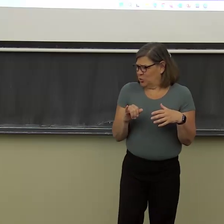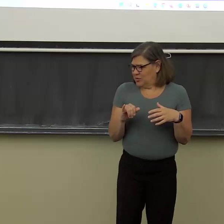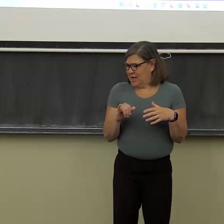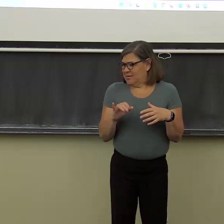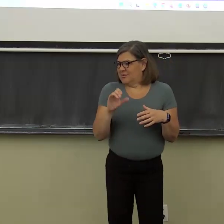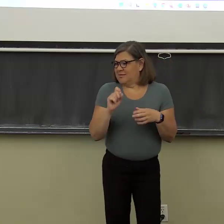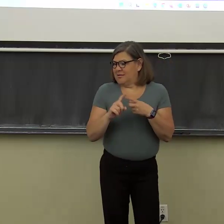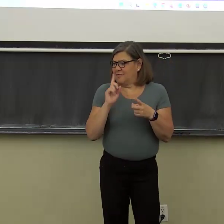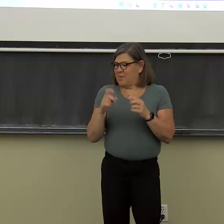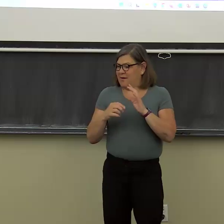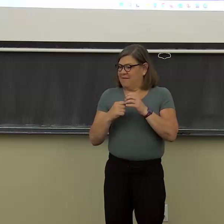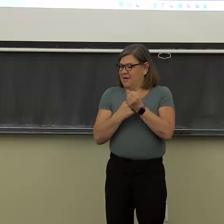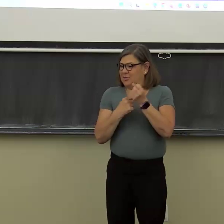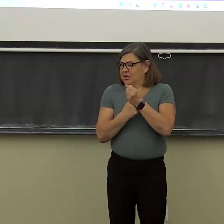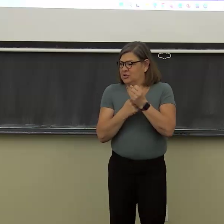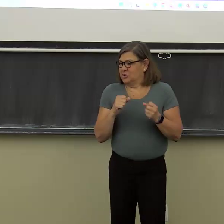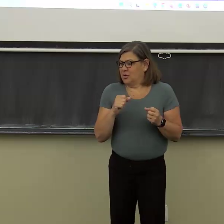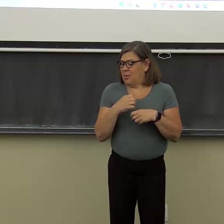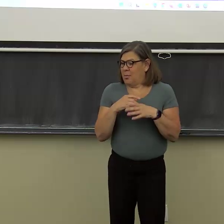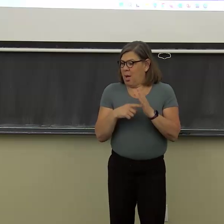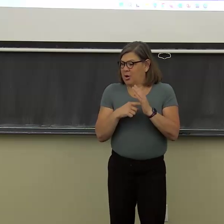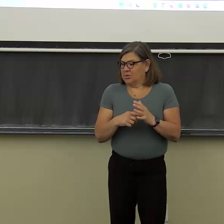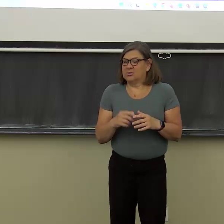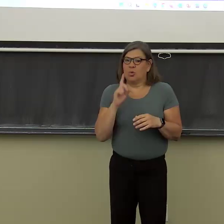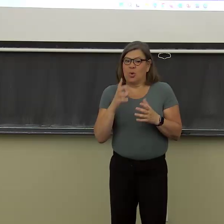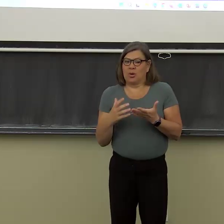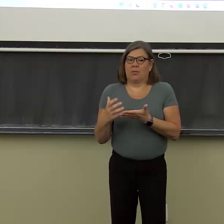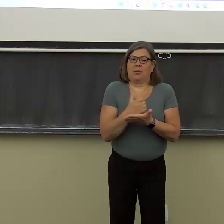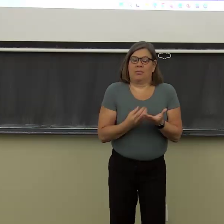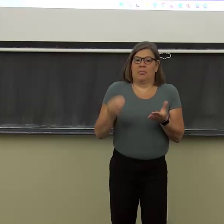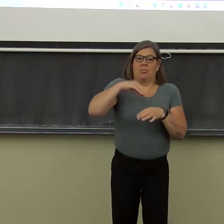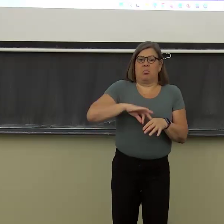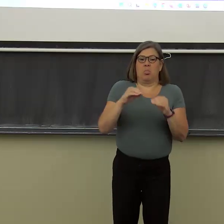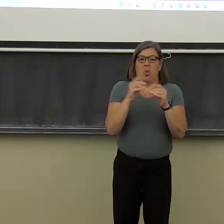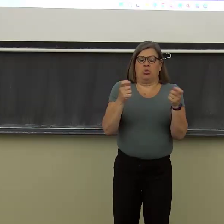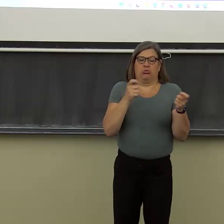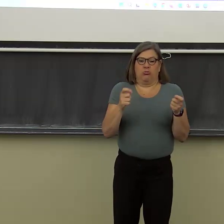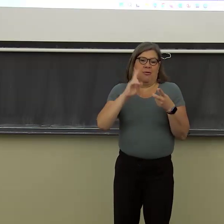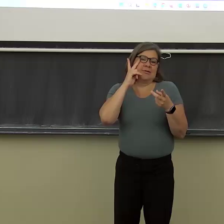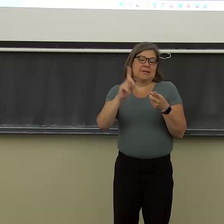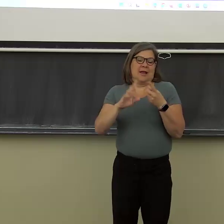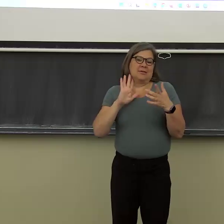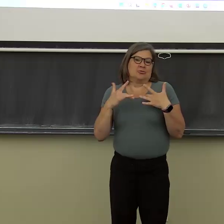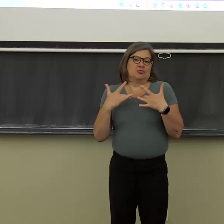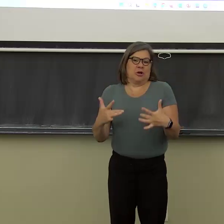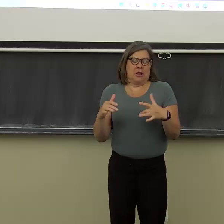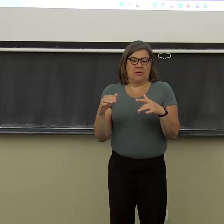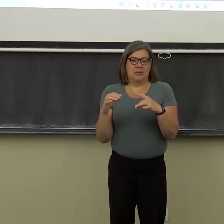foundational models, but gaining more control over, I see that as a trend